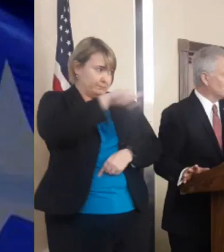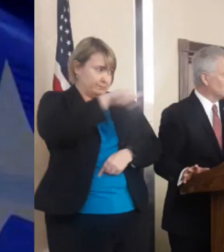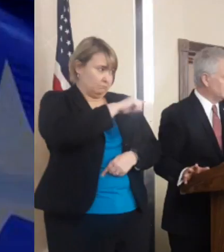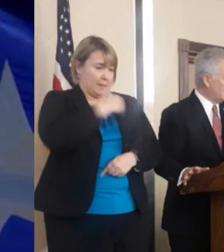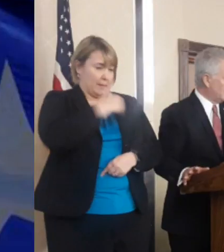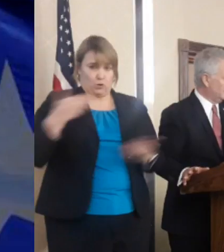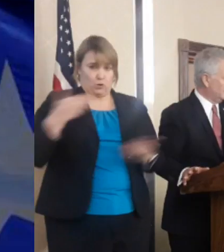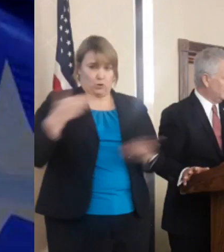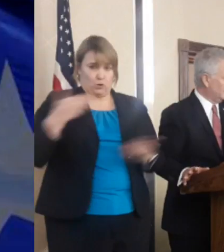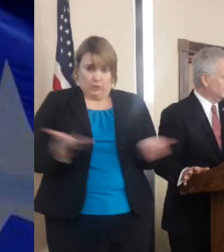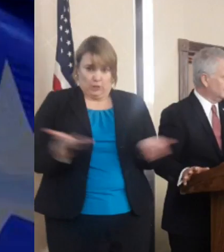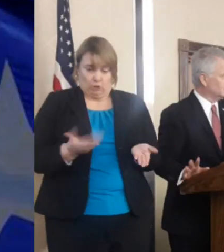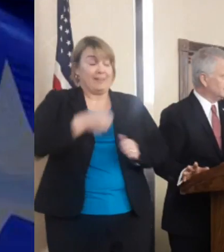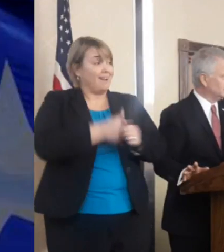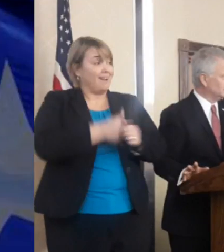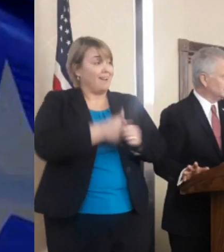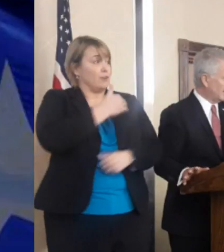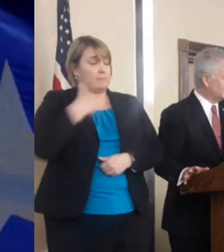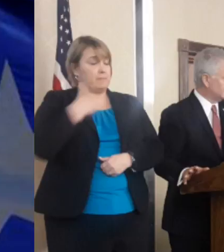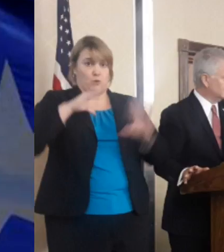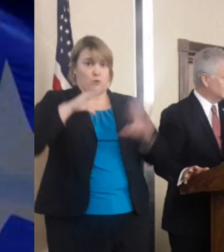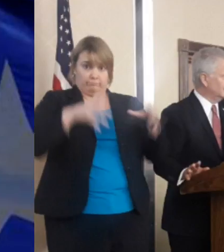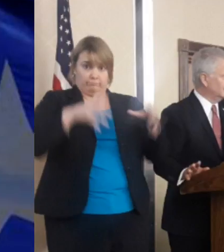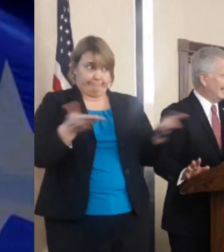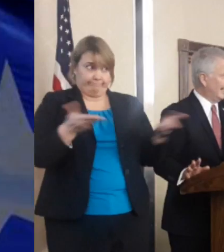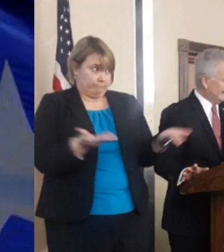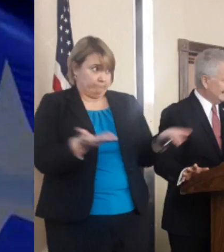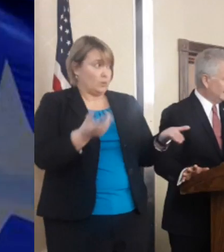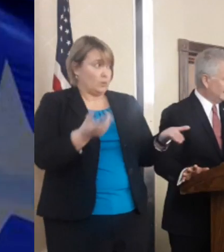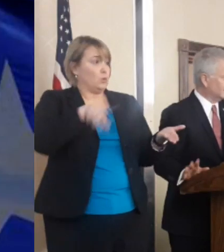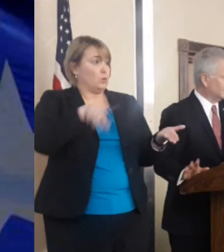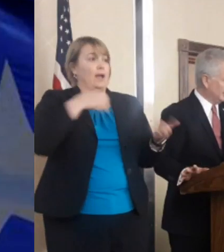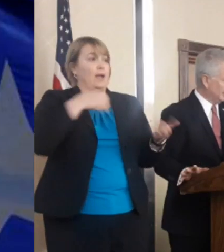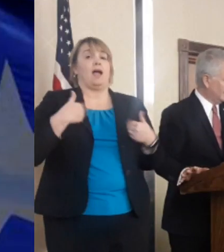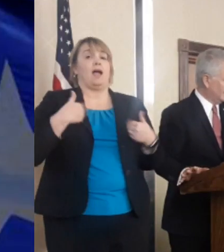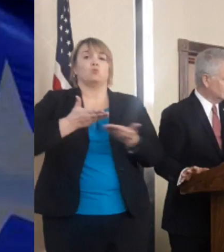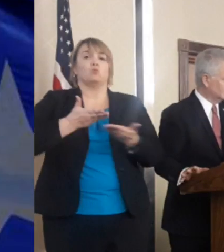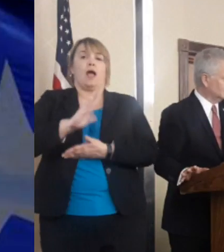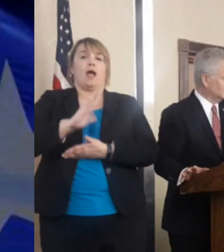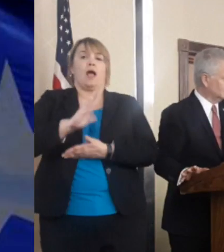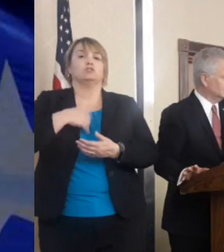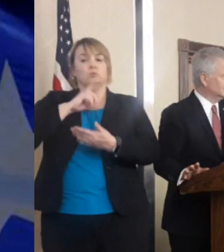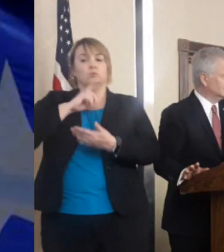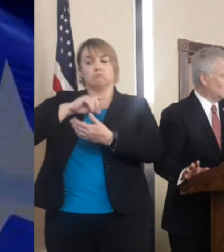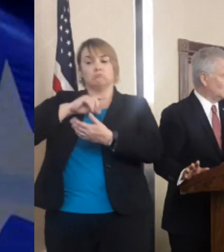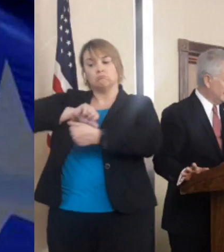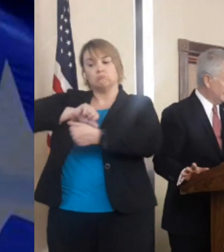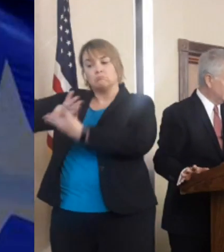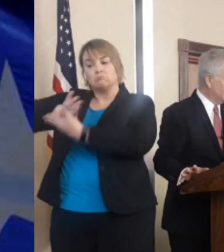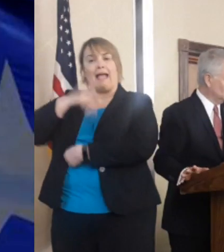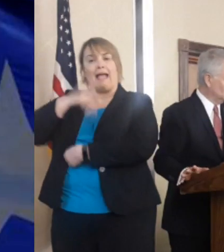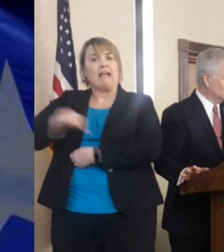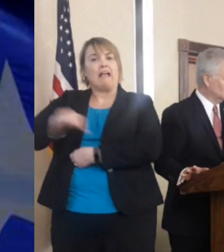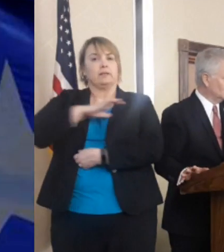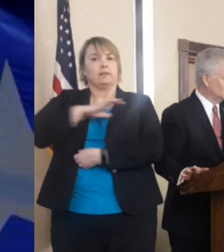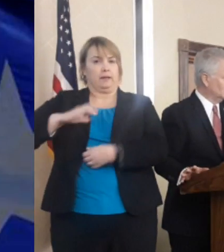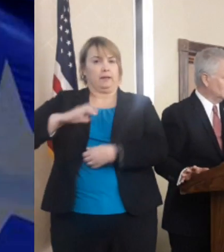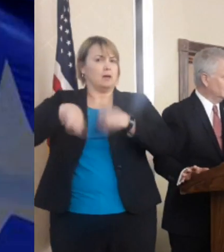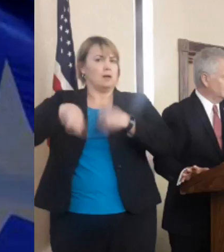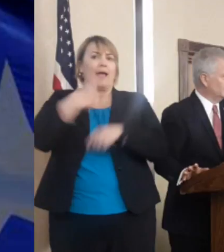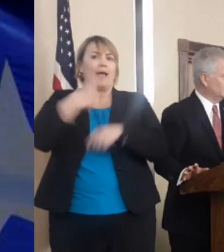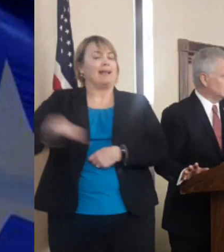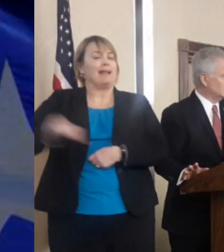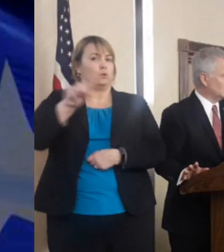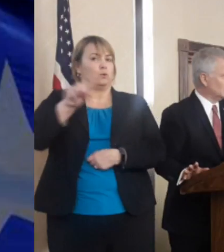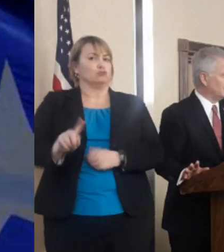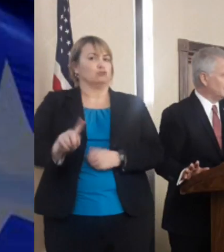body has a right to address any committee on any issue.